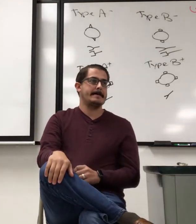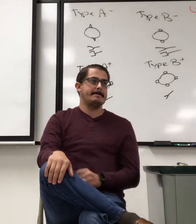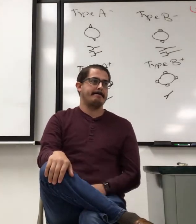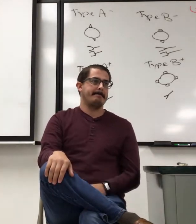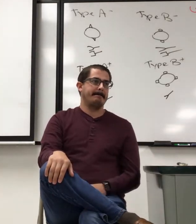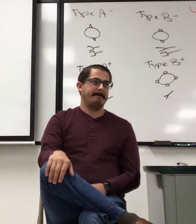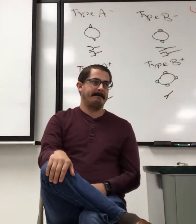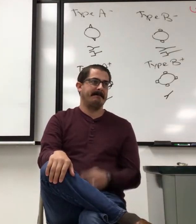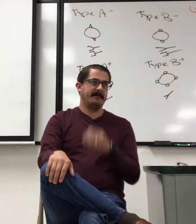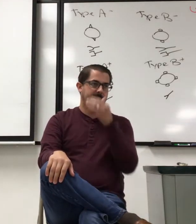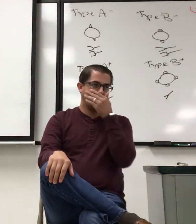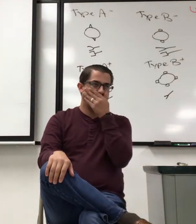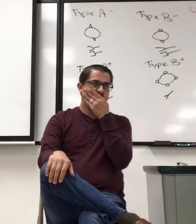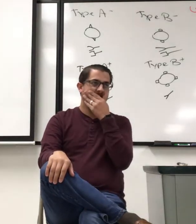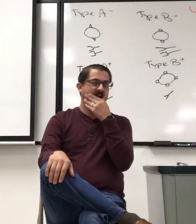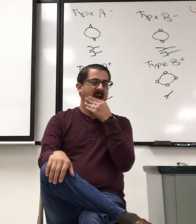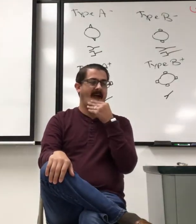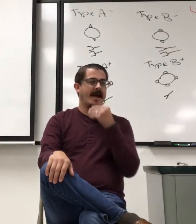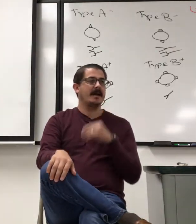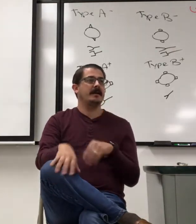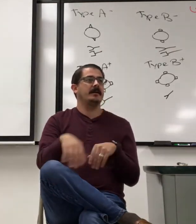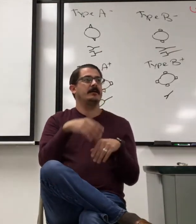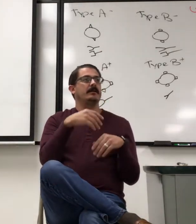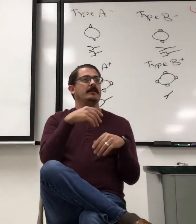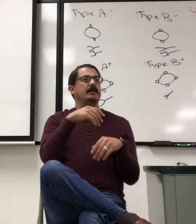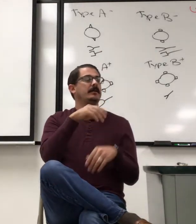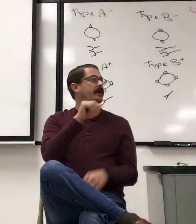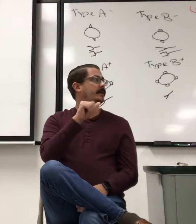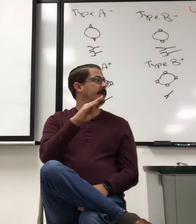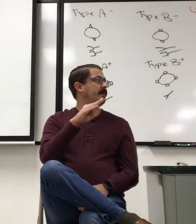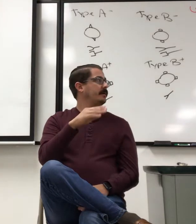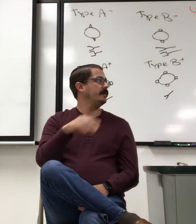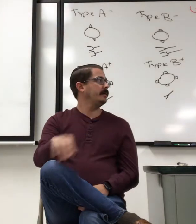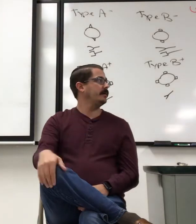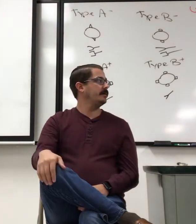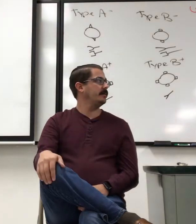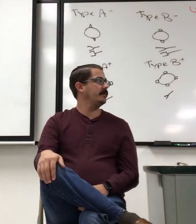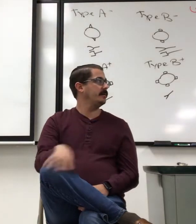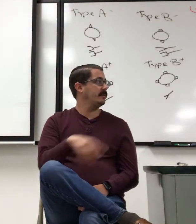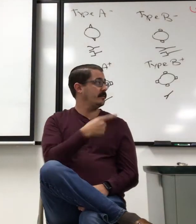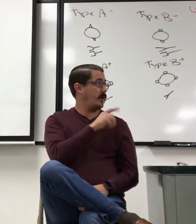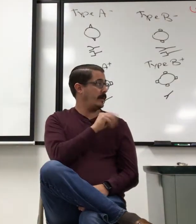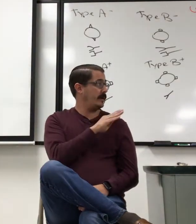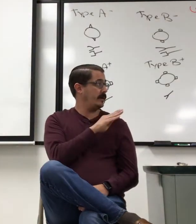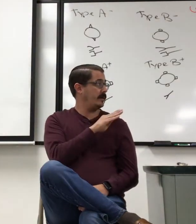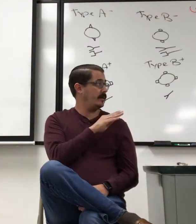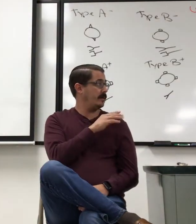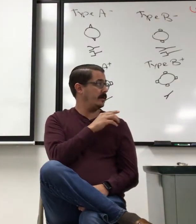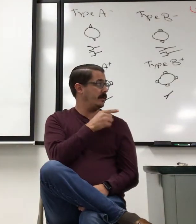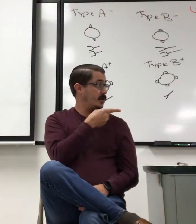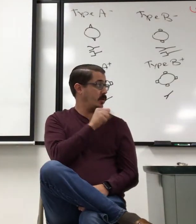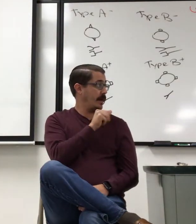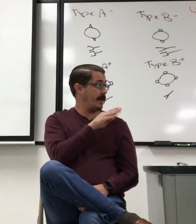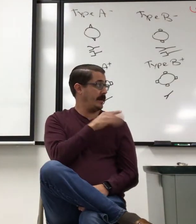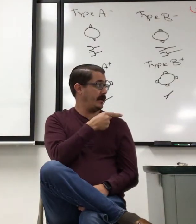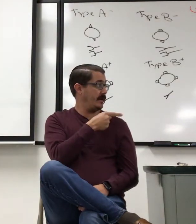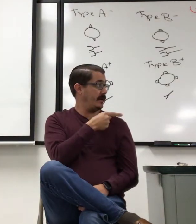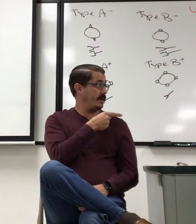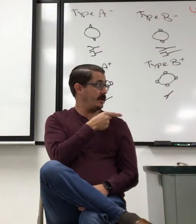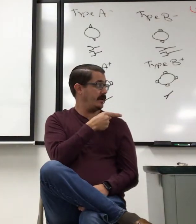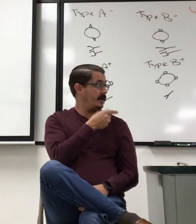that we're talking about present, the A, the B, and the RH. So I'm going to draw the triangles, the circles,